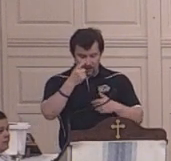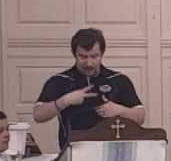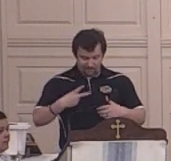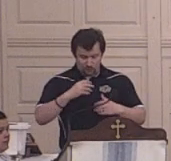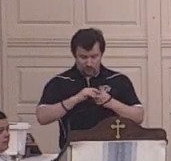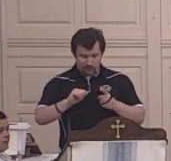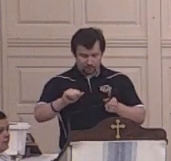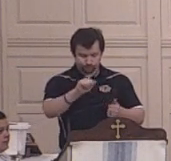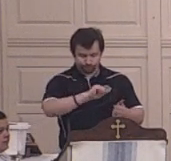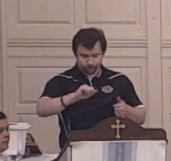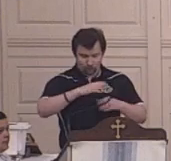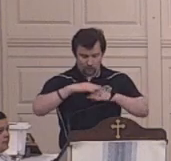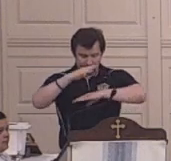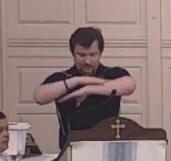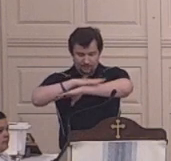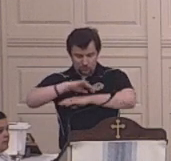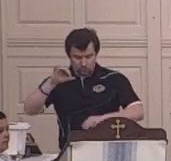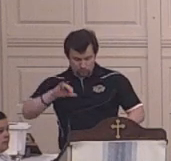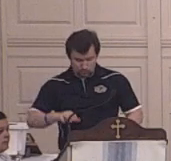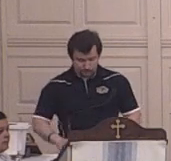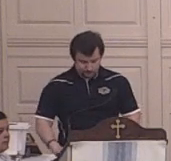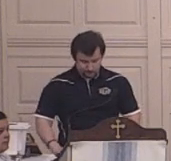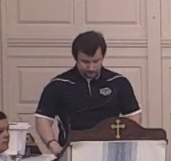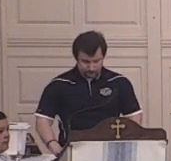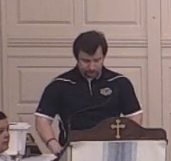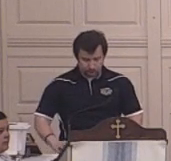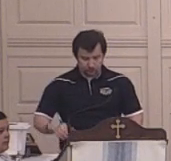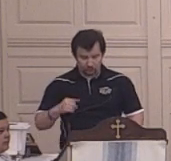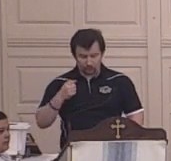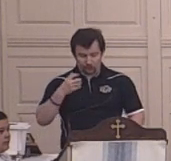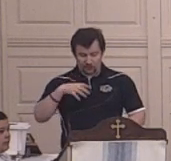The other half he splashed on the altar.